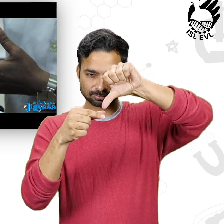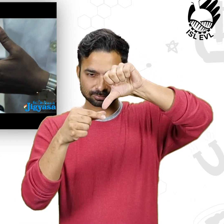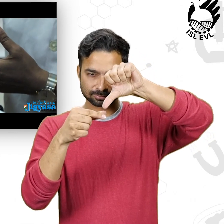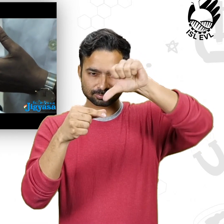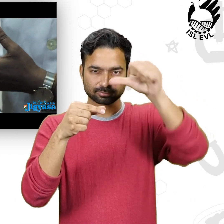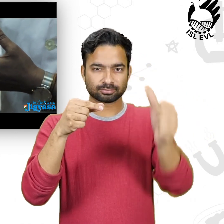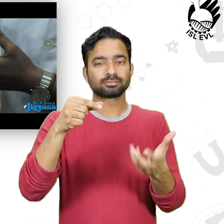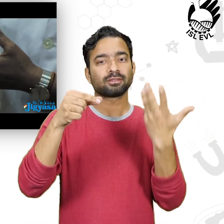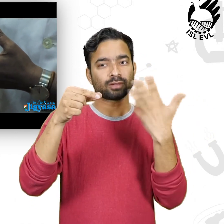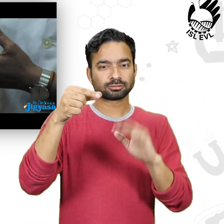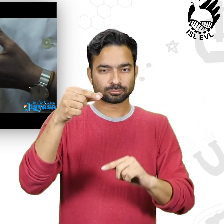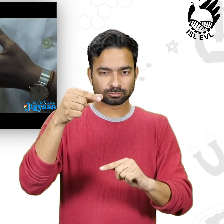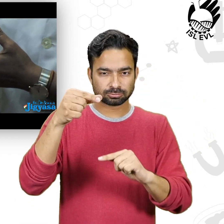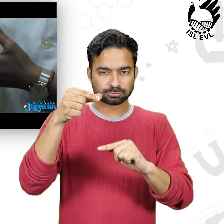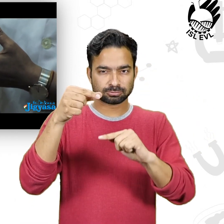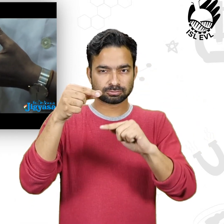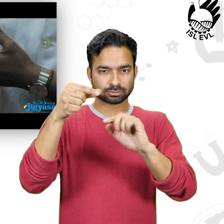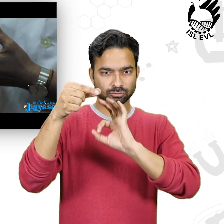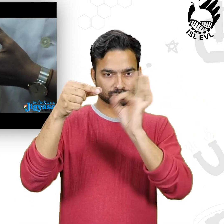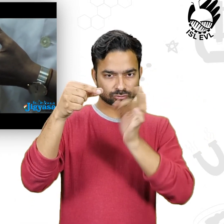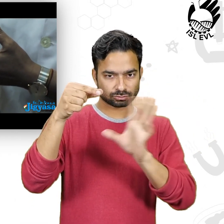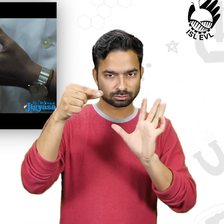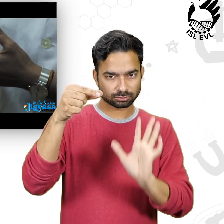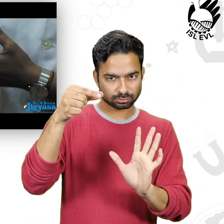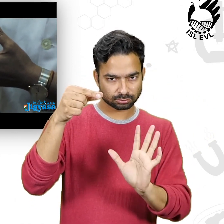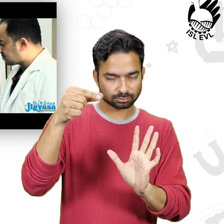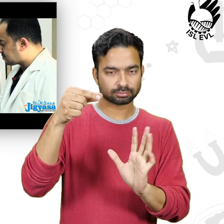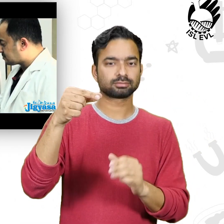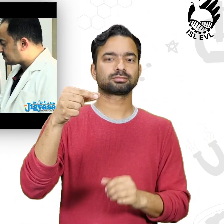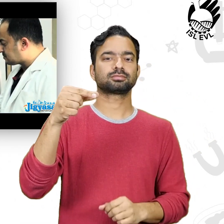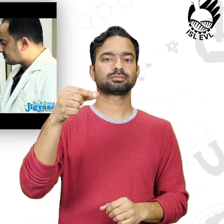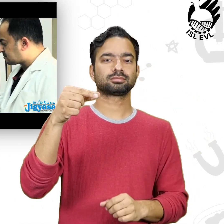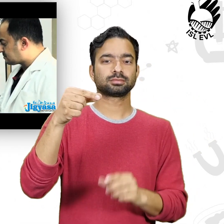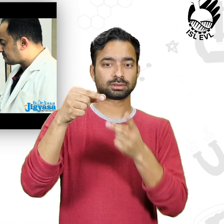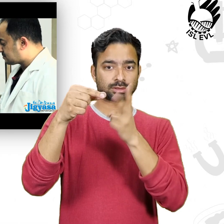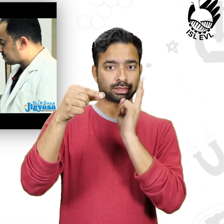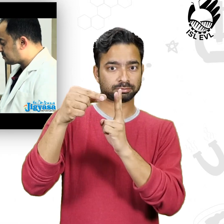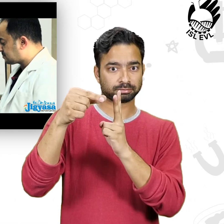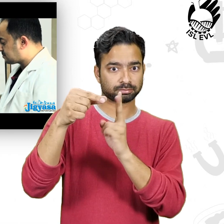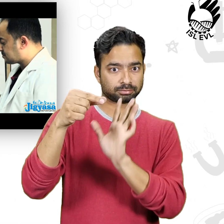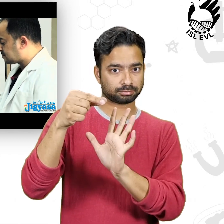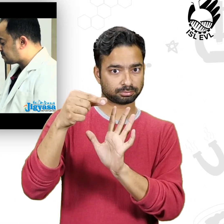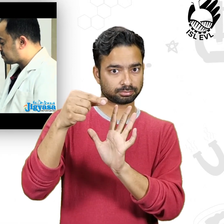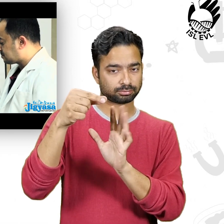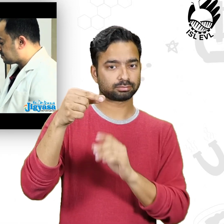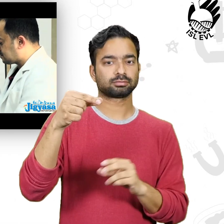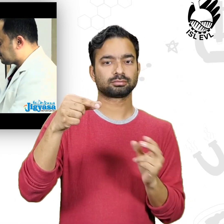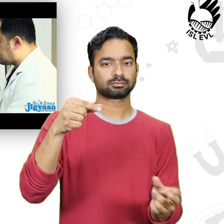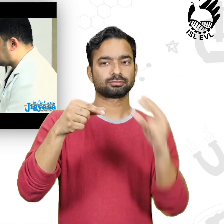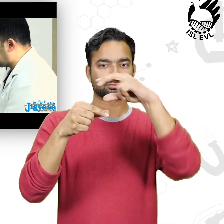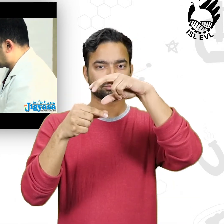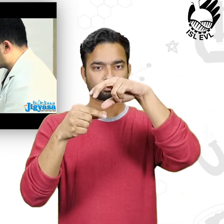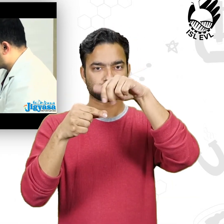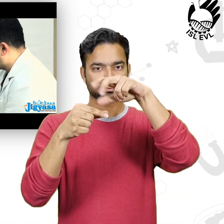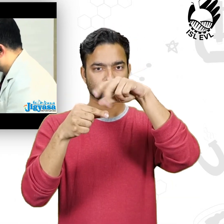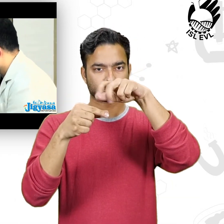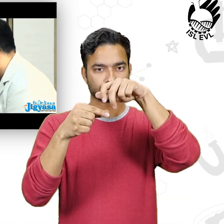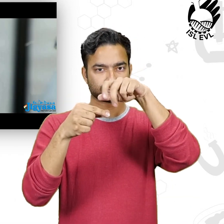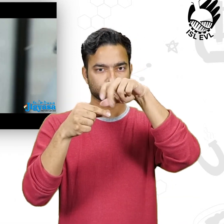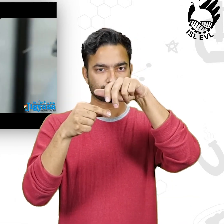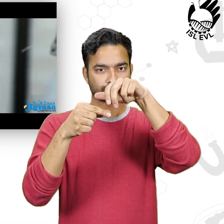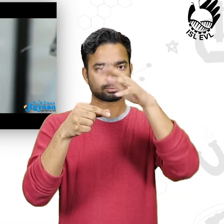poured into the test tube up to the mark, and this is the sample